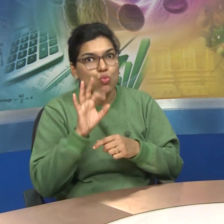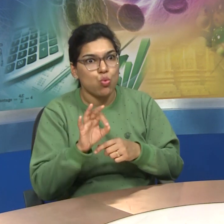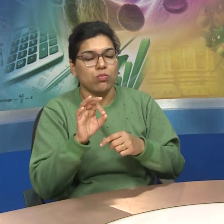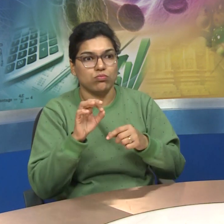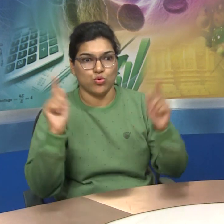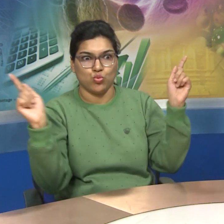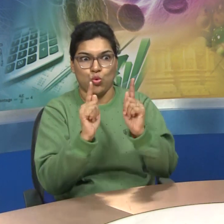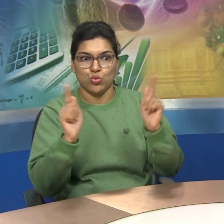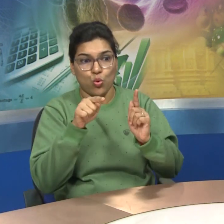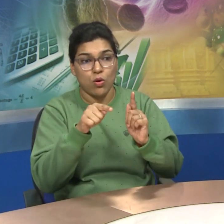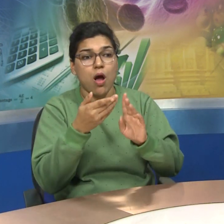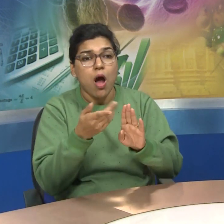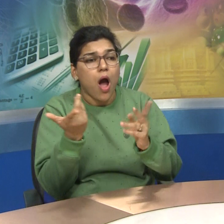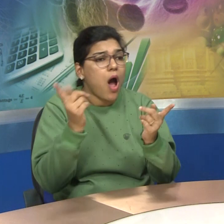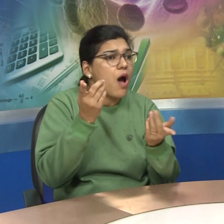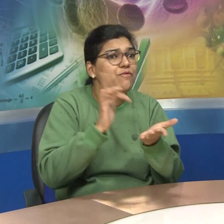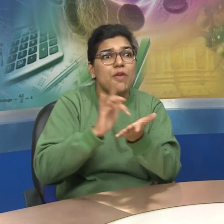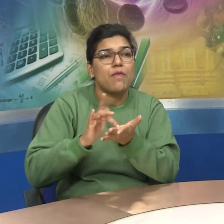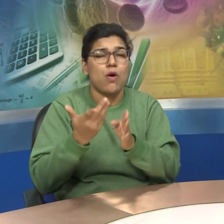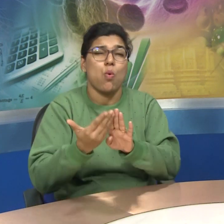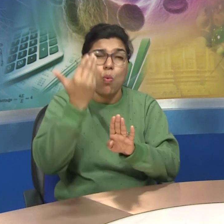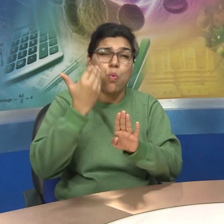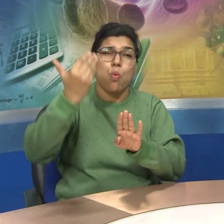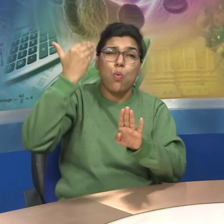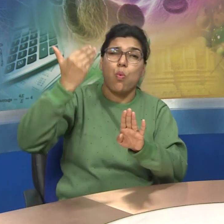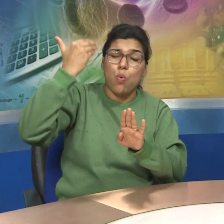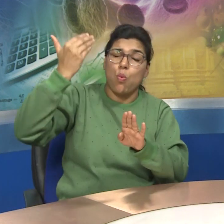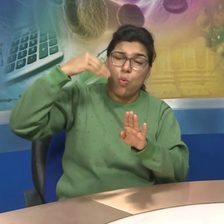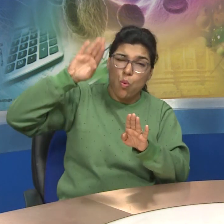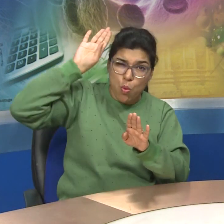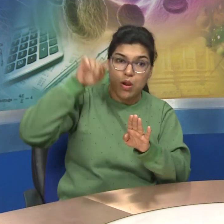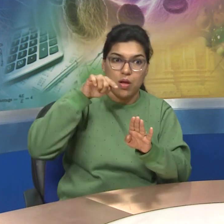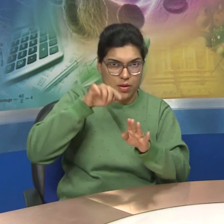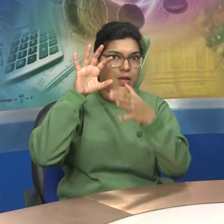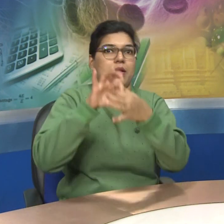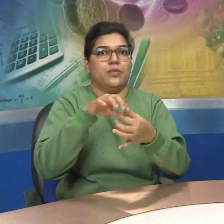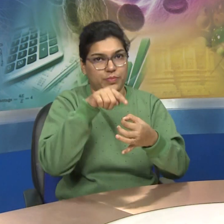Here, let us now understand the development of information sources